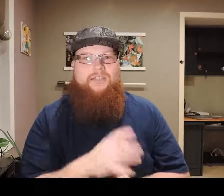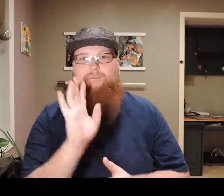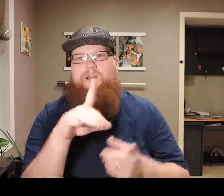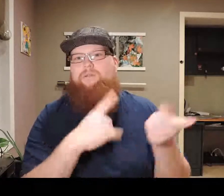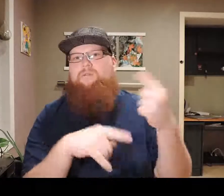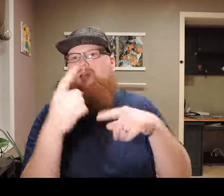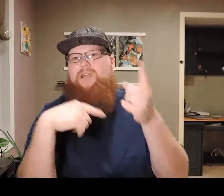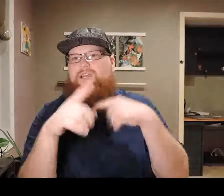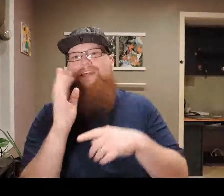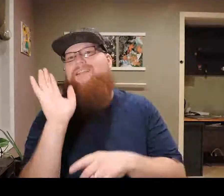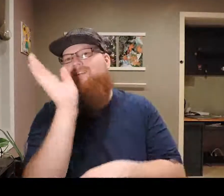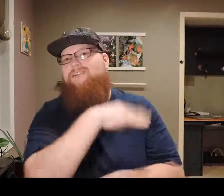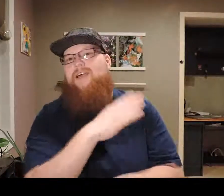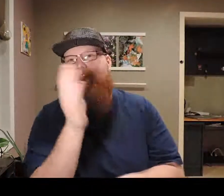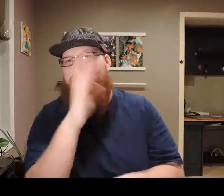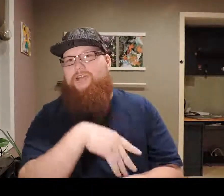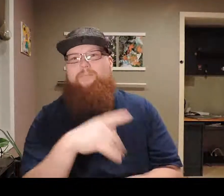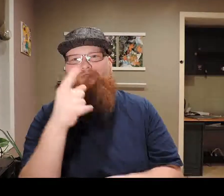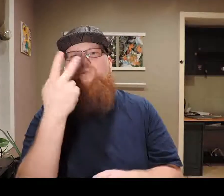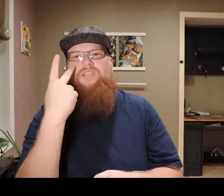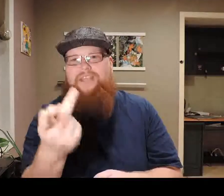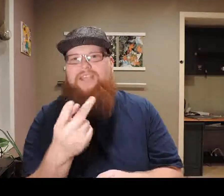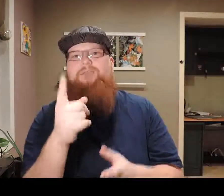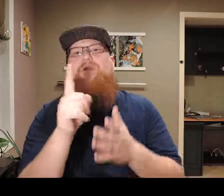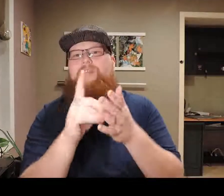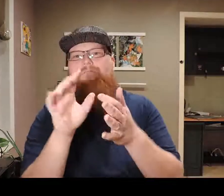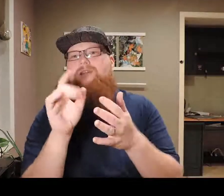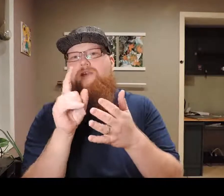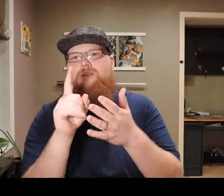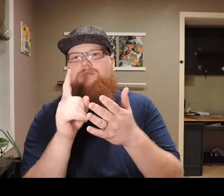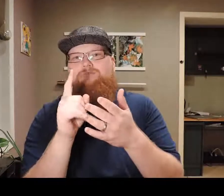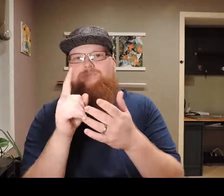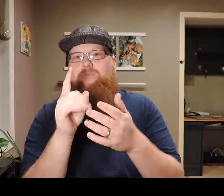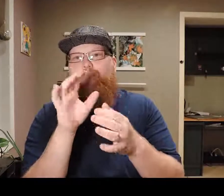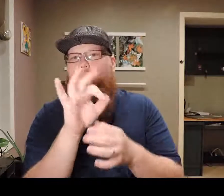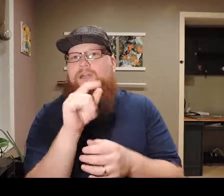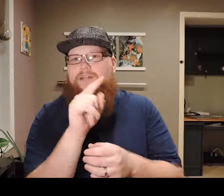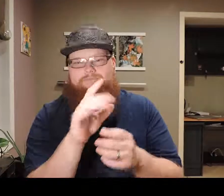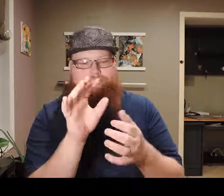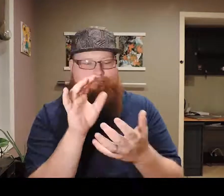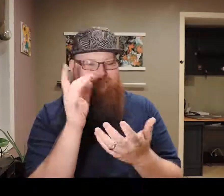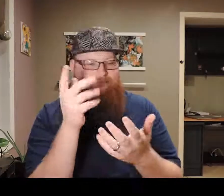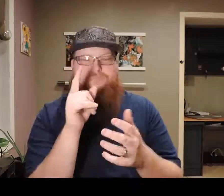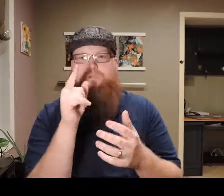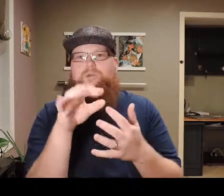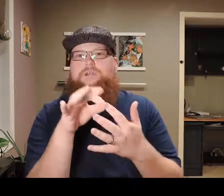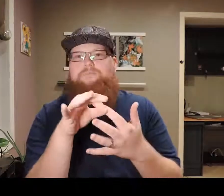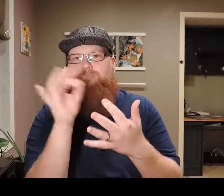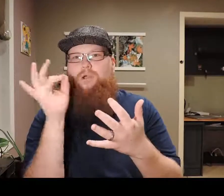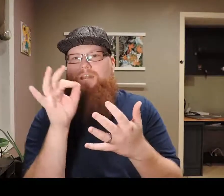we're not gonna, that's another time. If you see it, you can point it